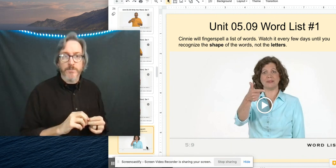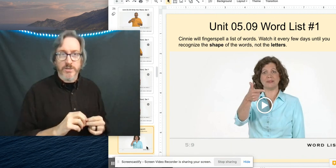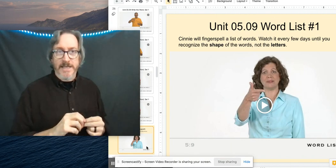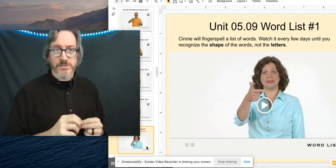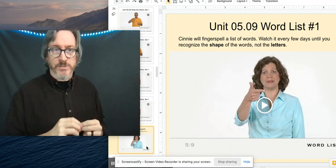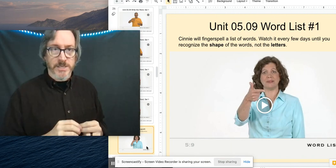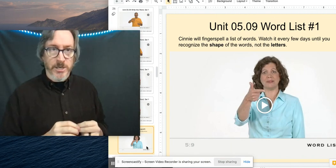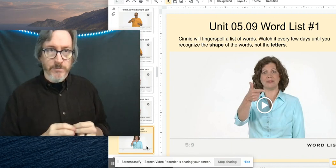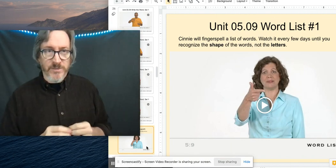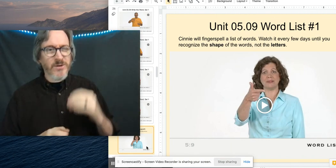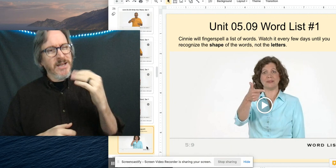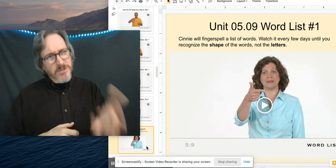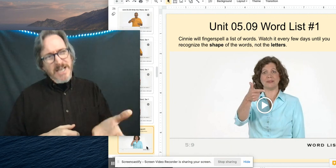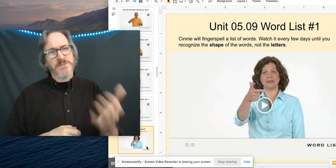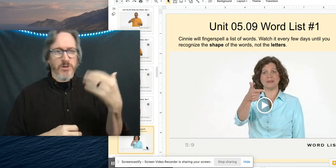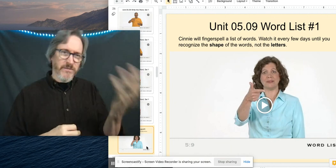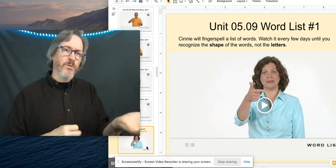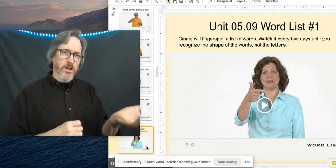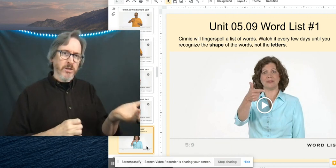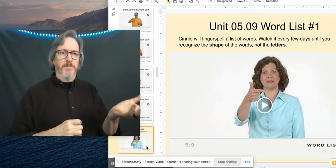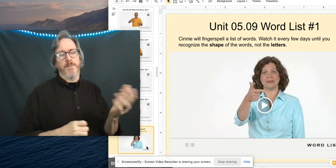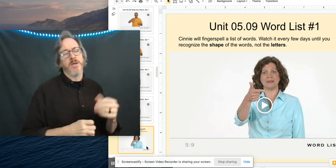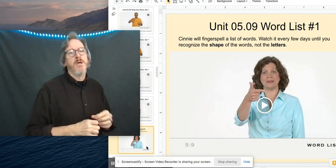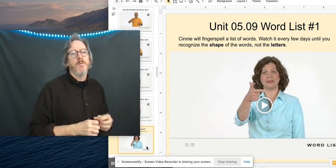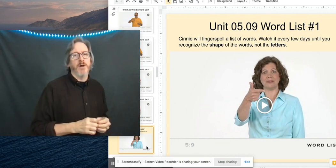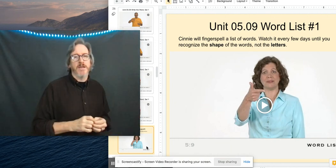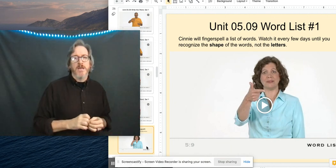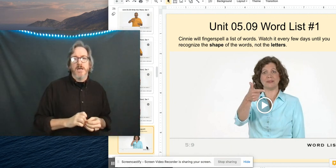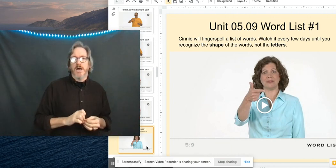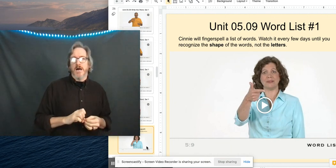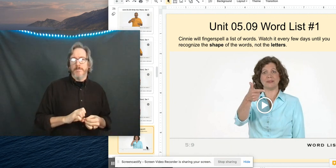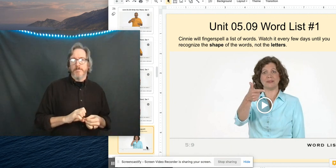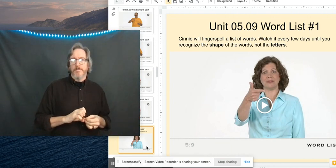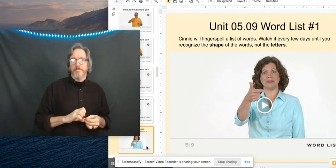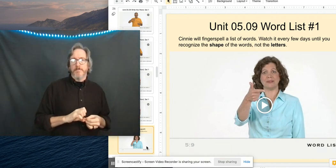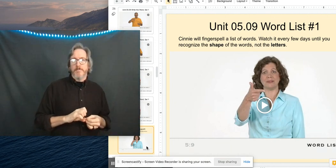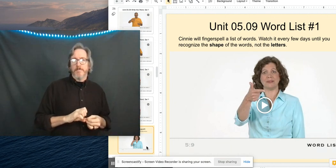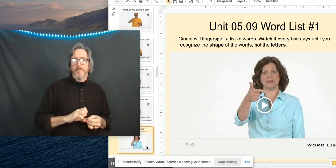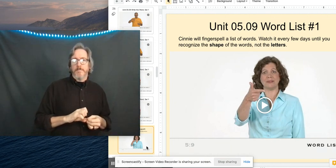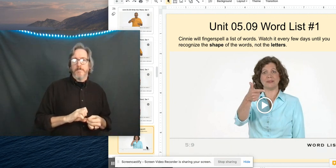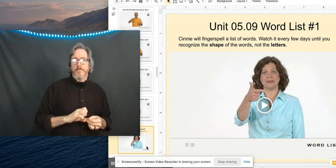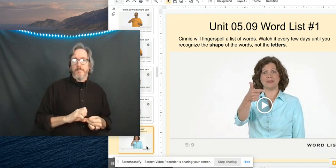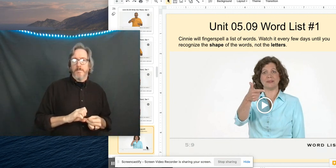not going to put the answers in here. They're in your textbook if you want to look them up. But